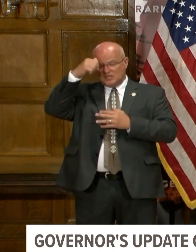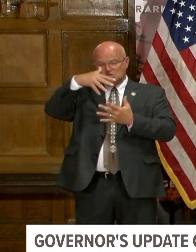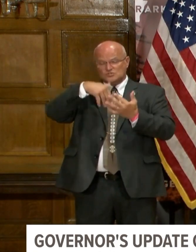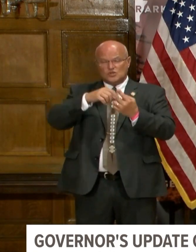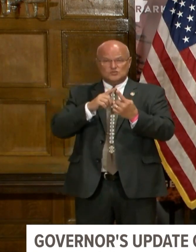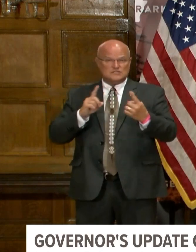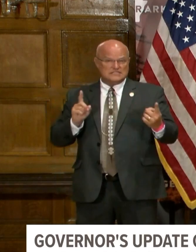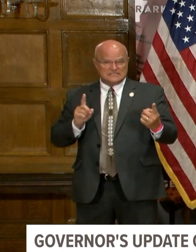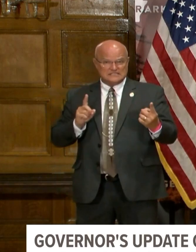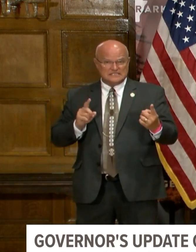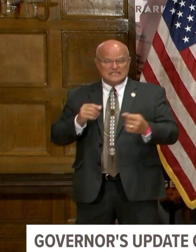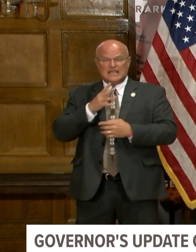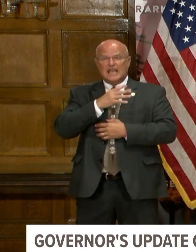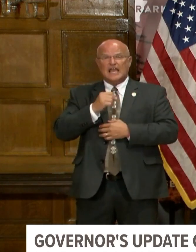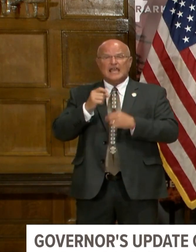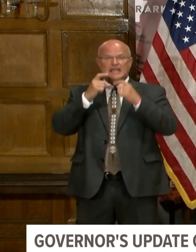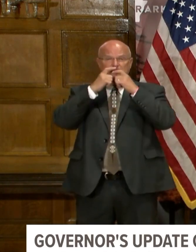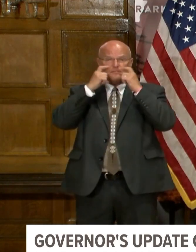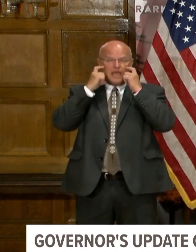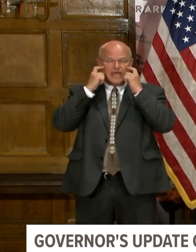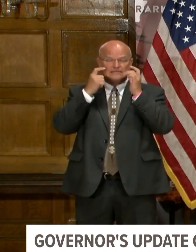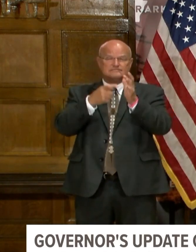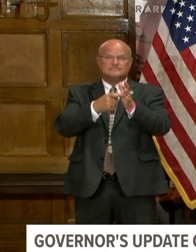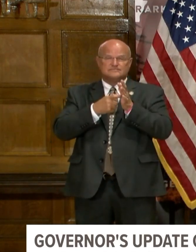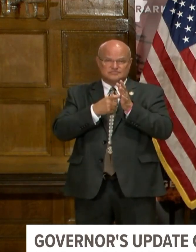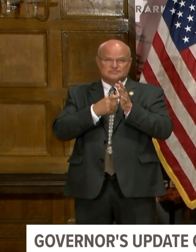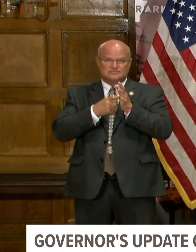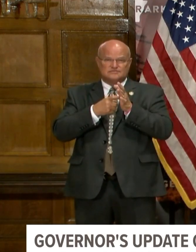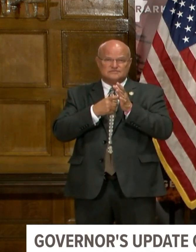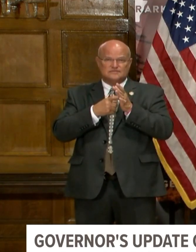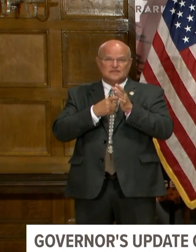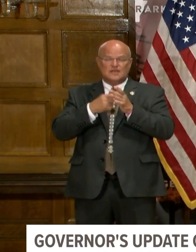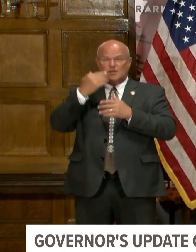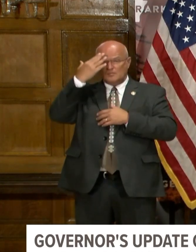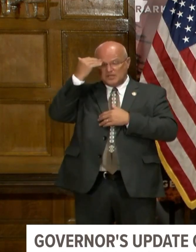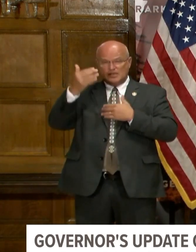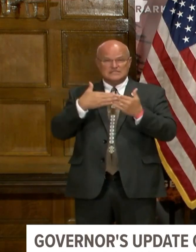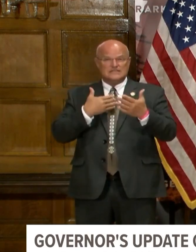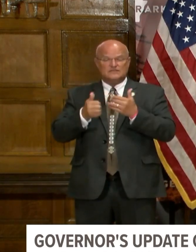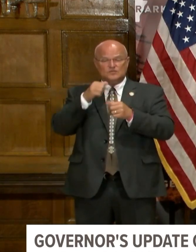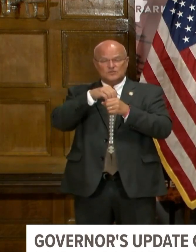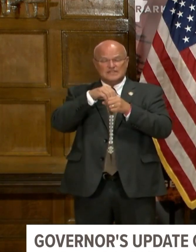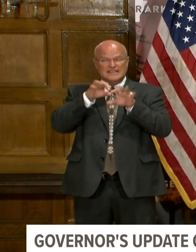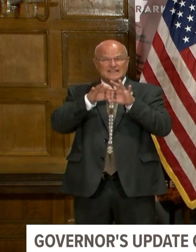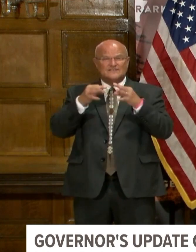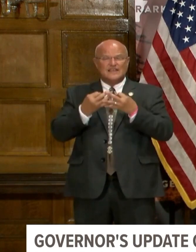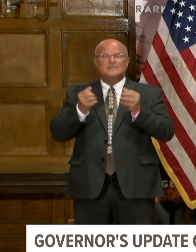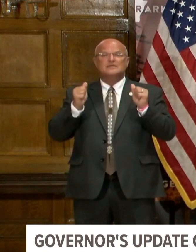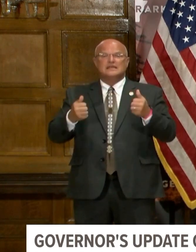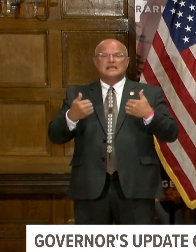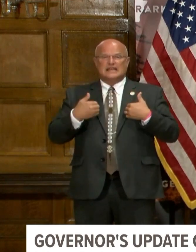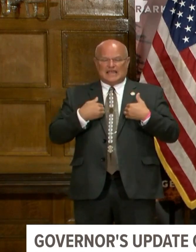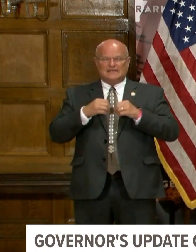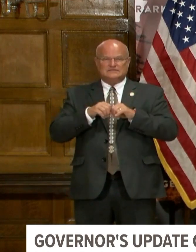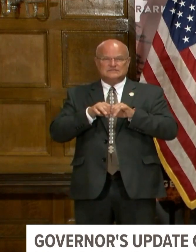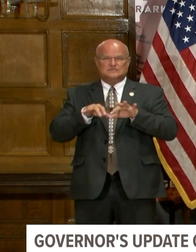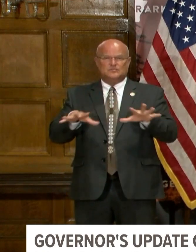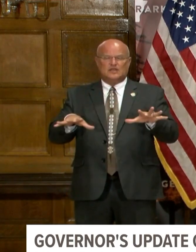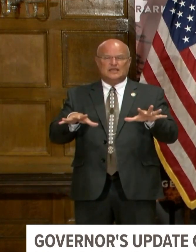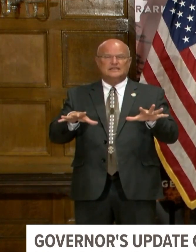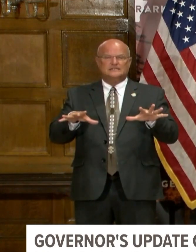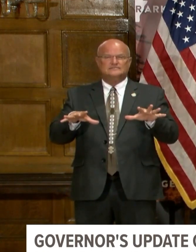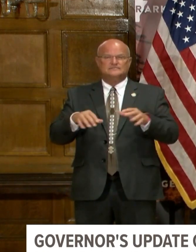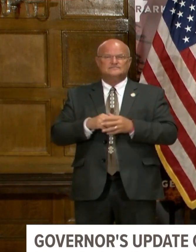social distancing and of using a mask when you are close together, because even within a family, you can have significant spread of the virus